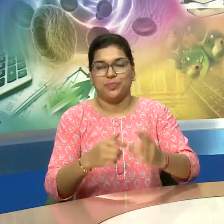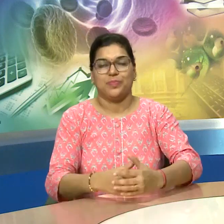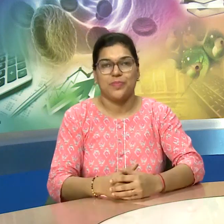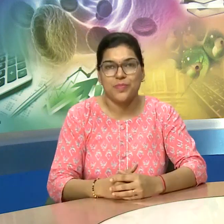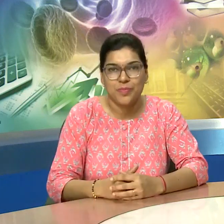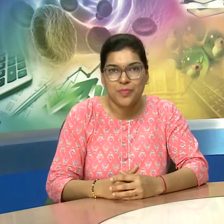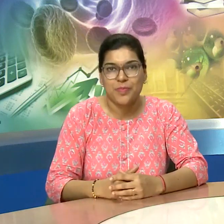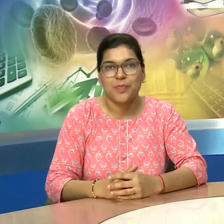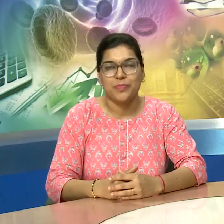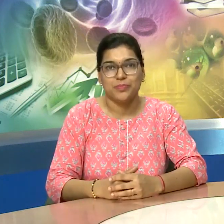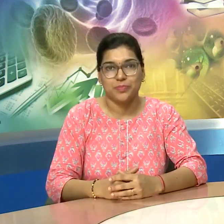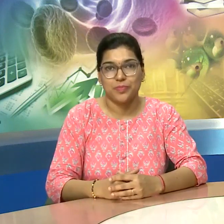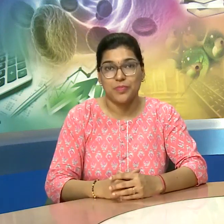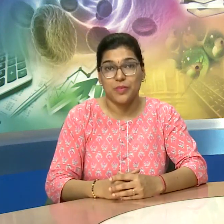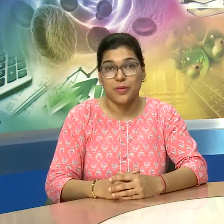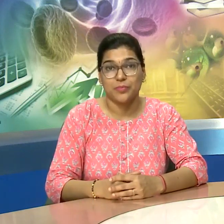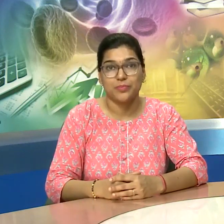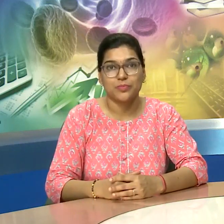but we modify them.